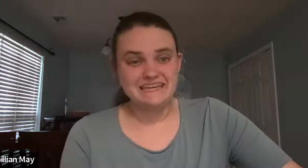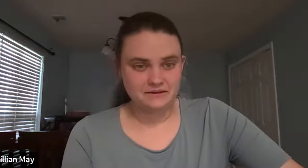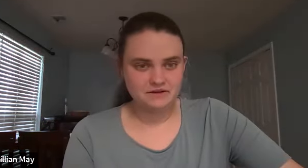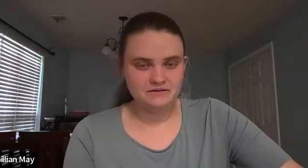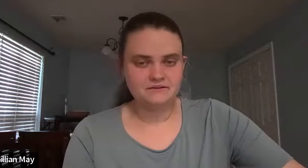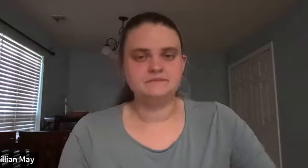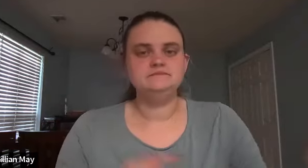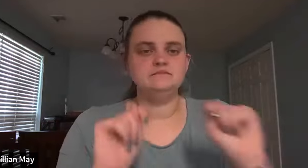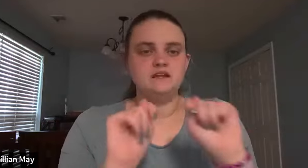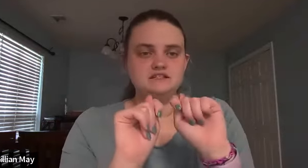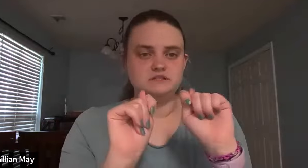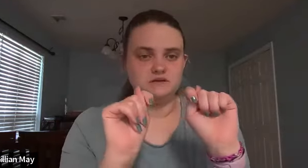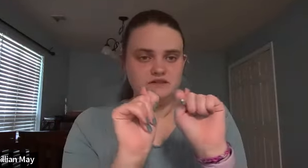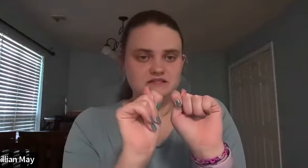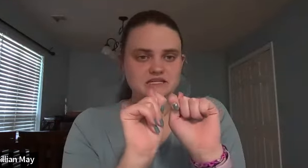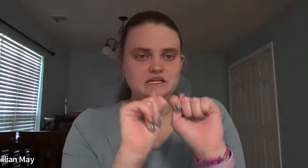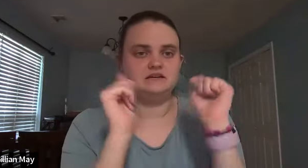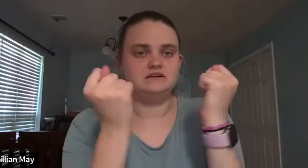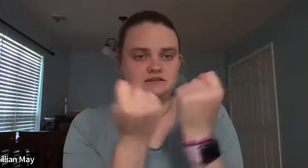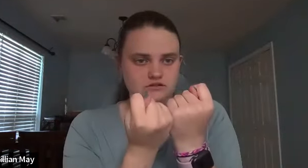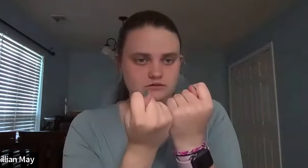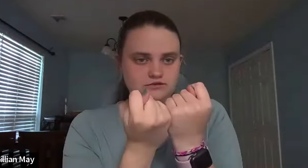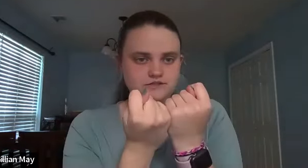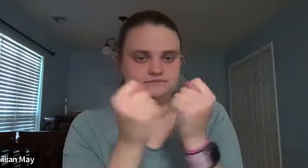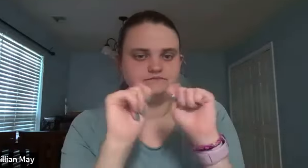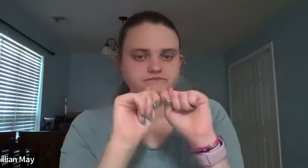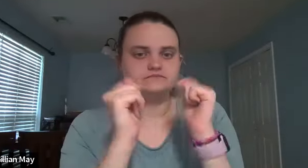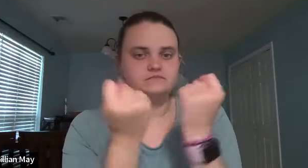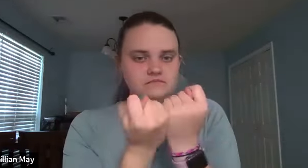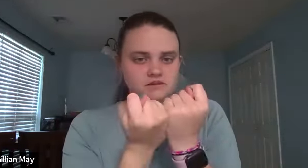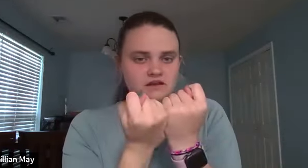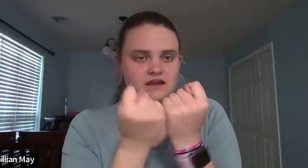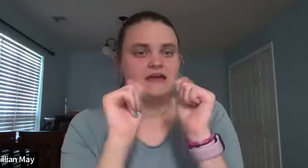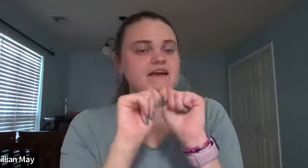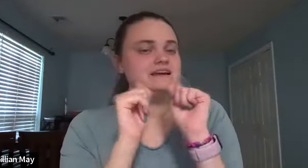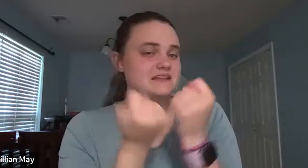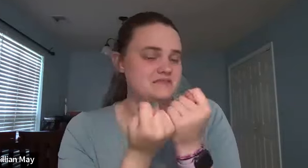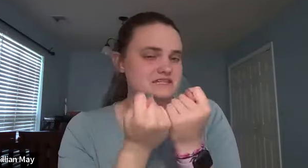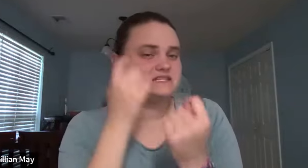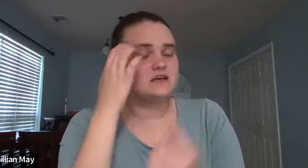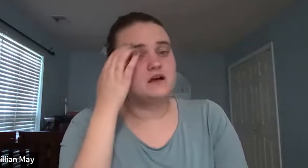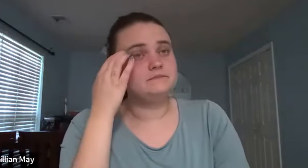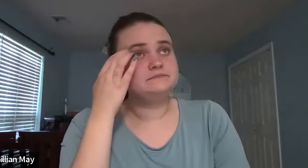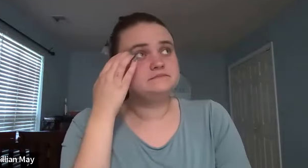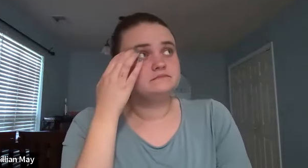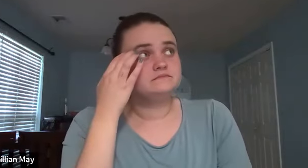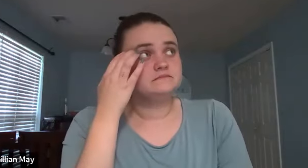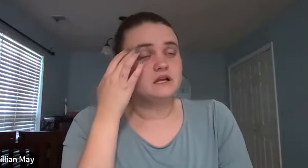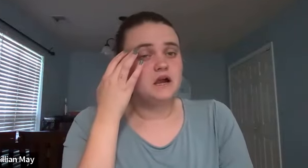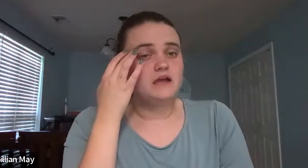team. And so it's going to be that T circle motion. And like I said, this is, if